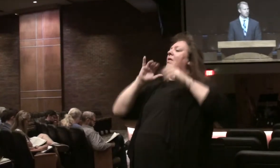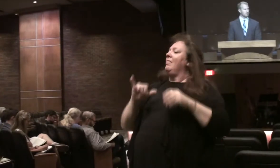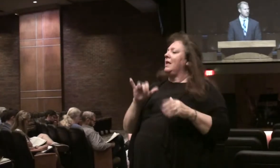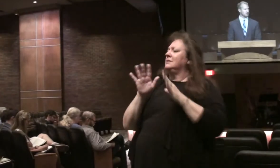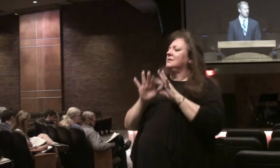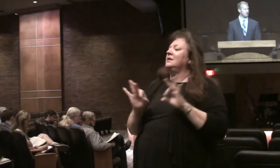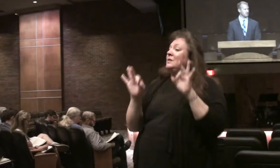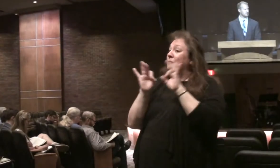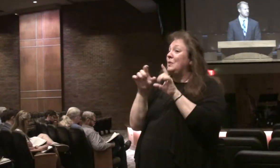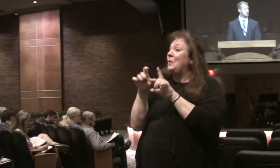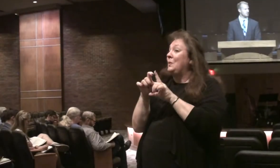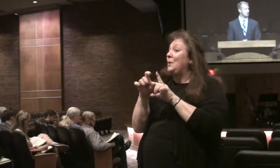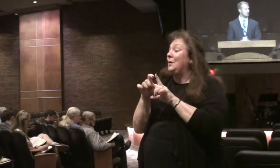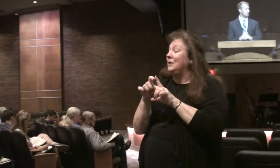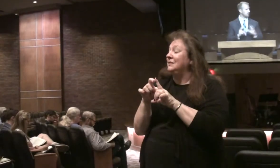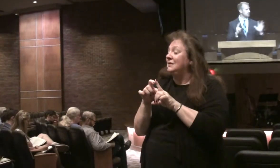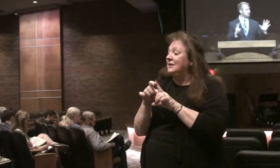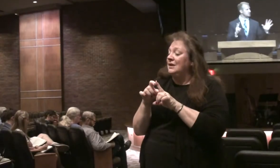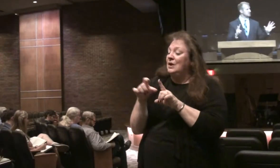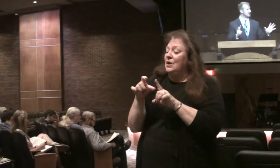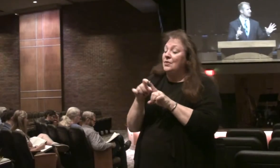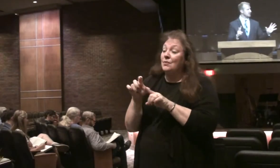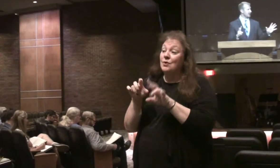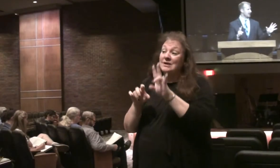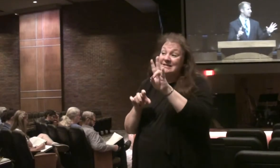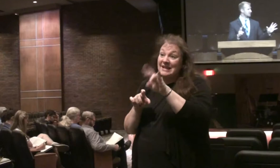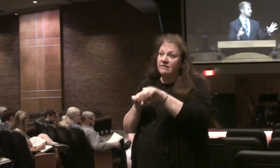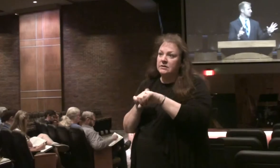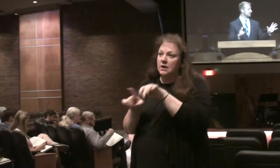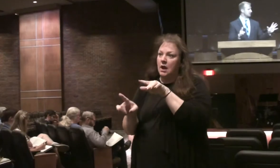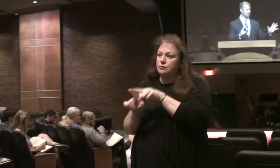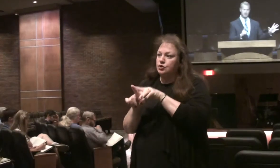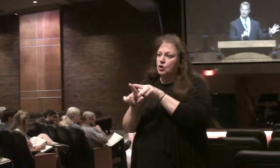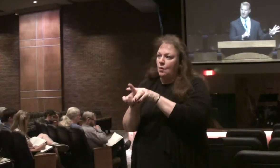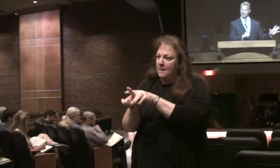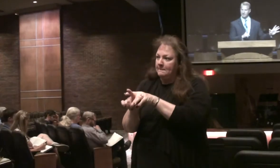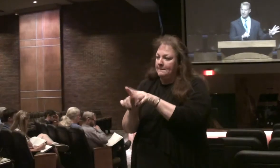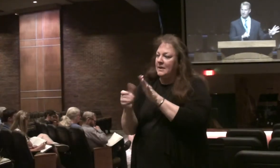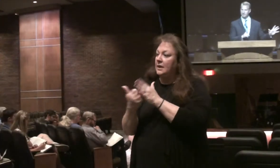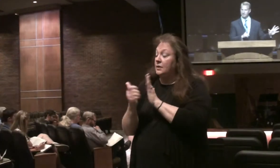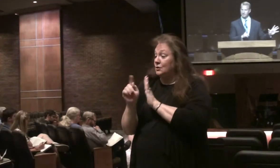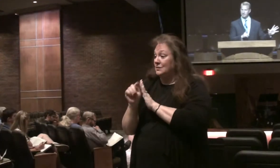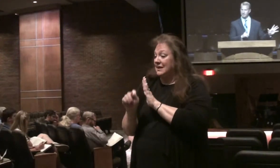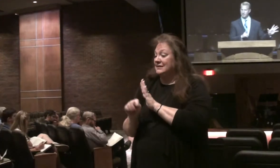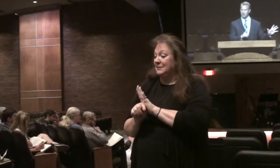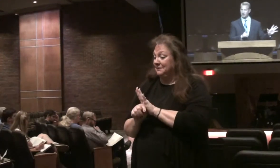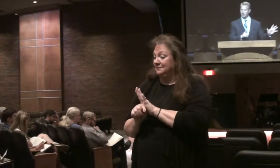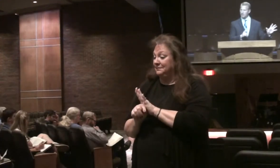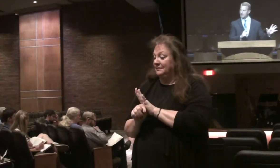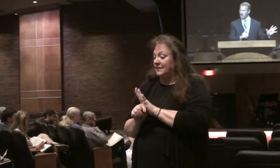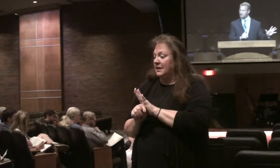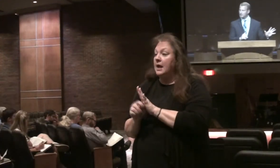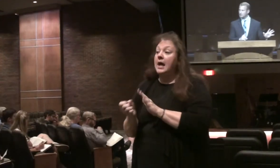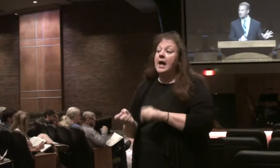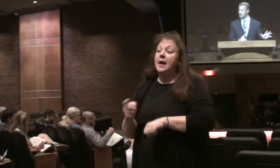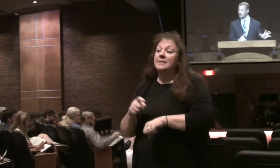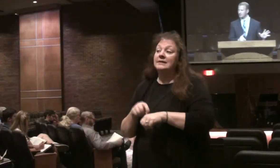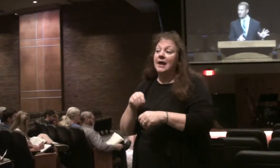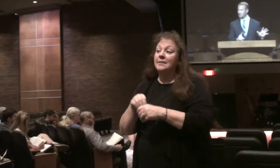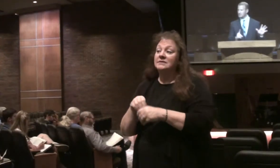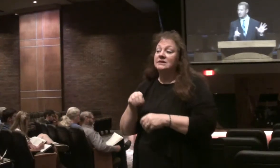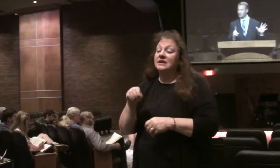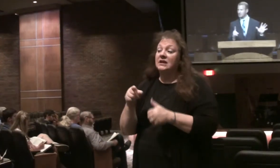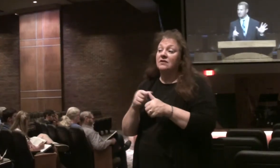important word in 1 Corinthians. The word is used 7 times in the New Testament. You know how many times it's used